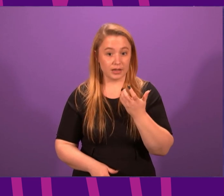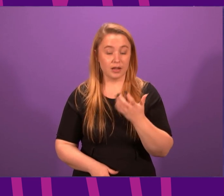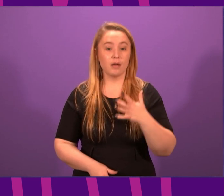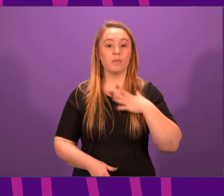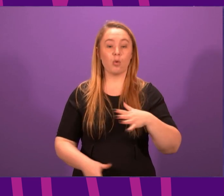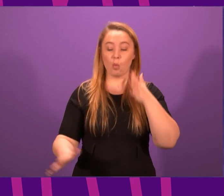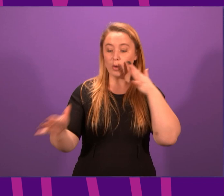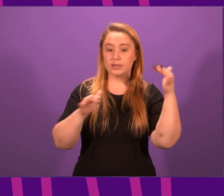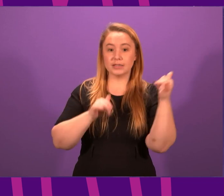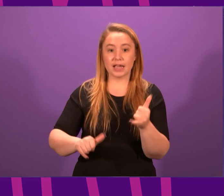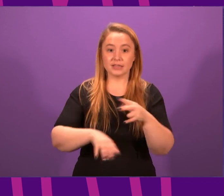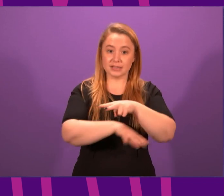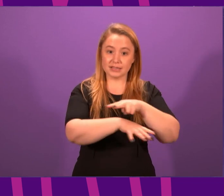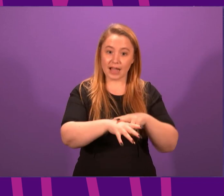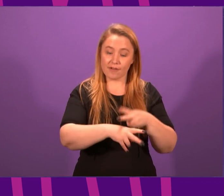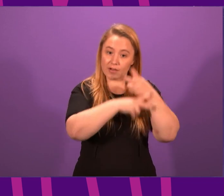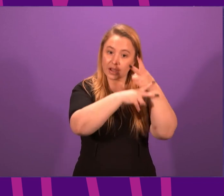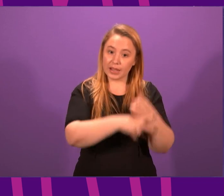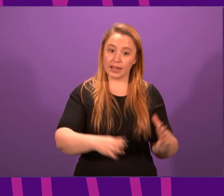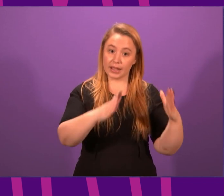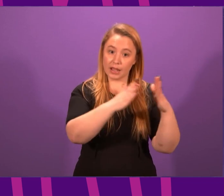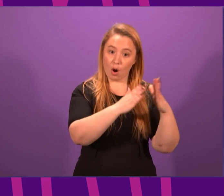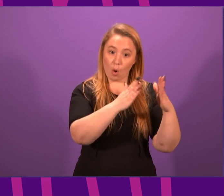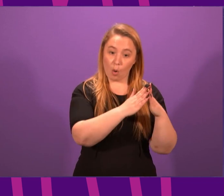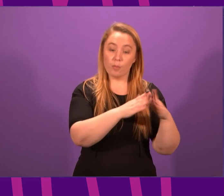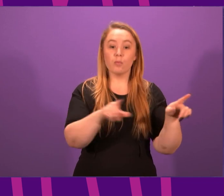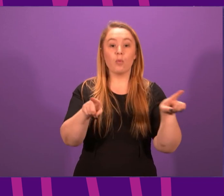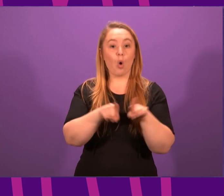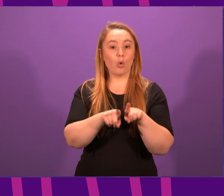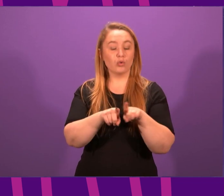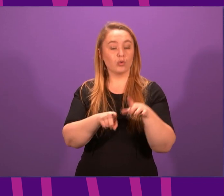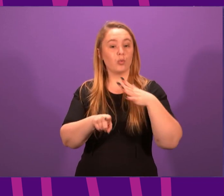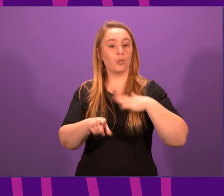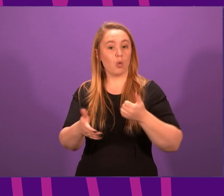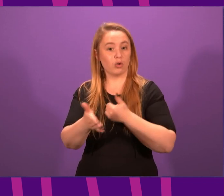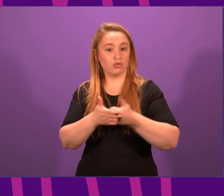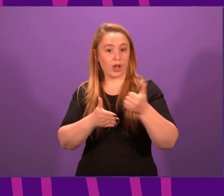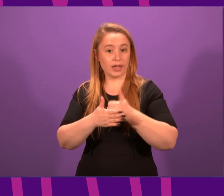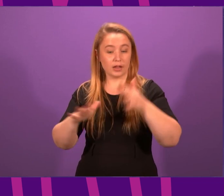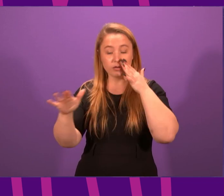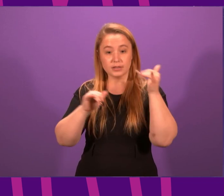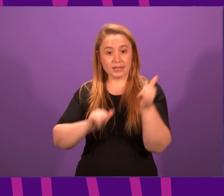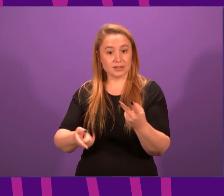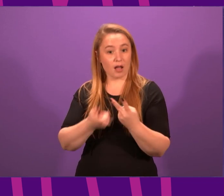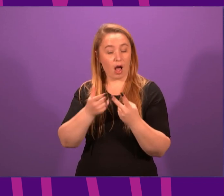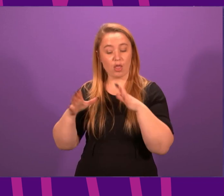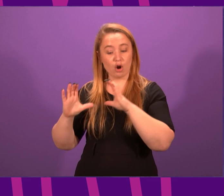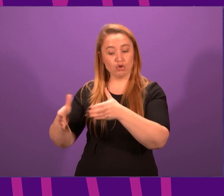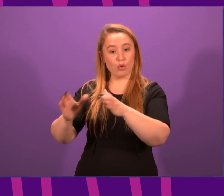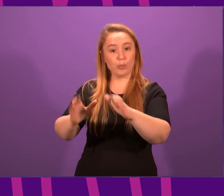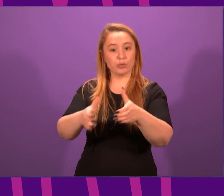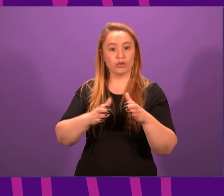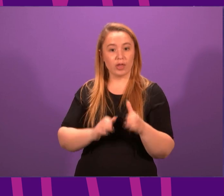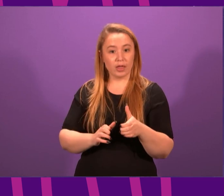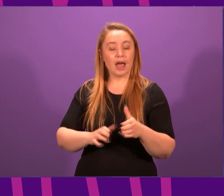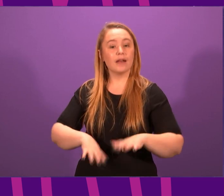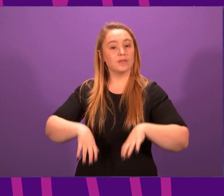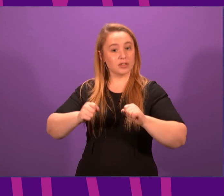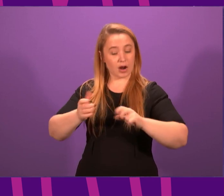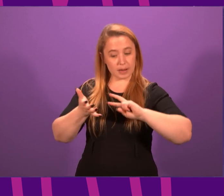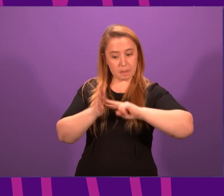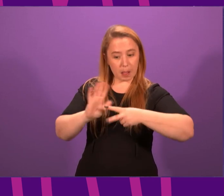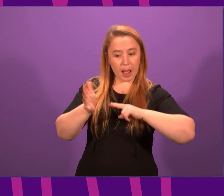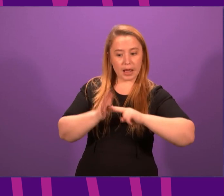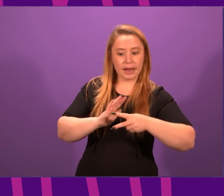testing of care home staff, we will also look to regularly test others. And we've begun our planning to